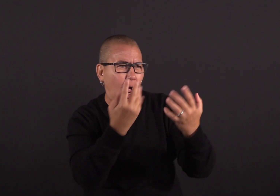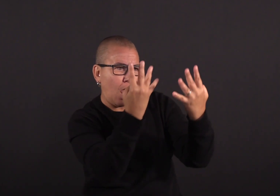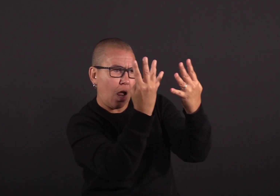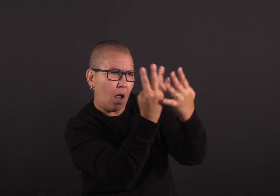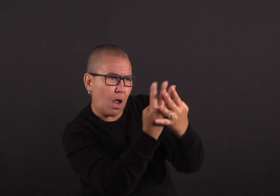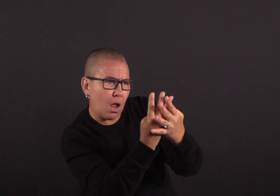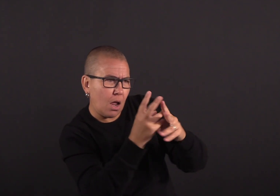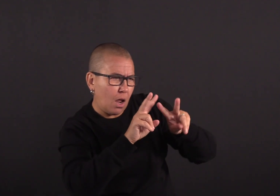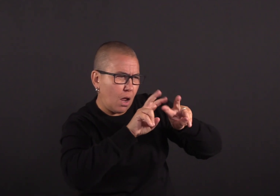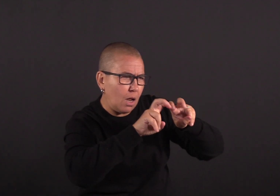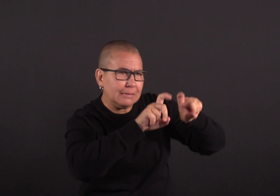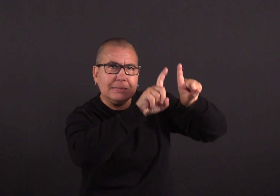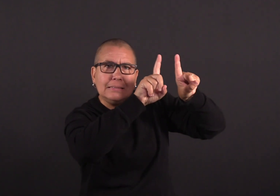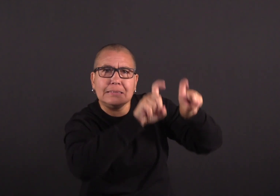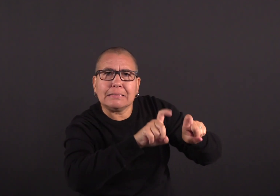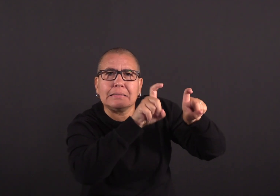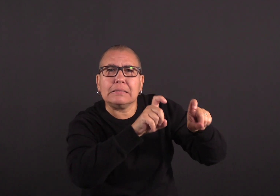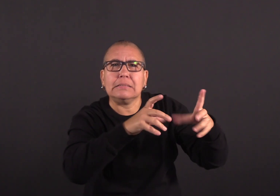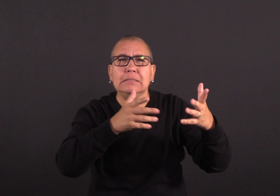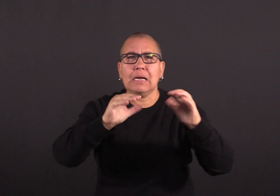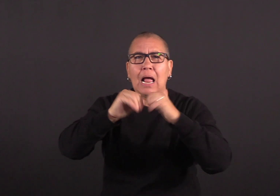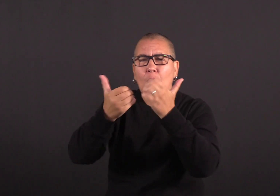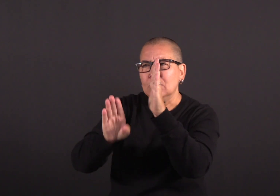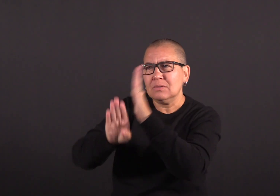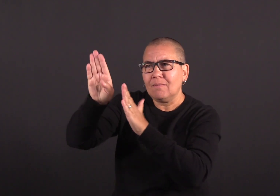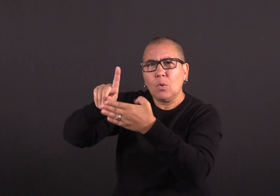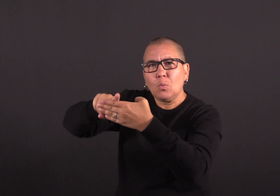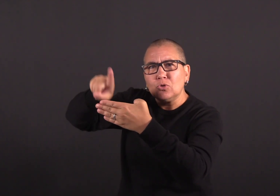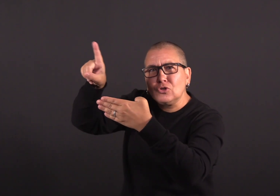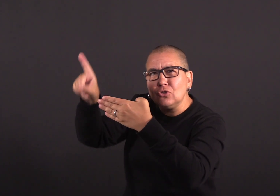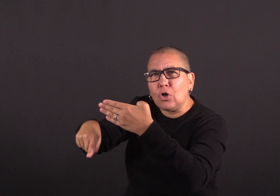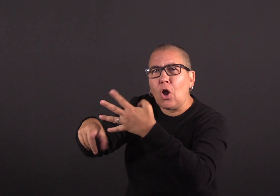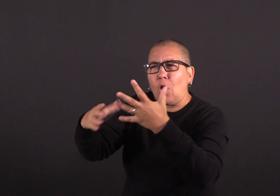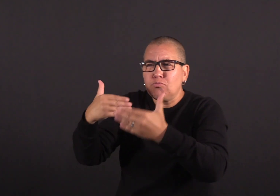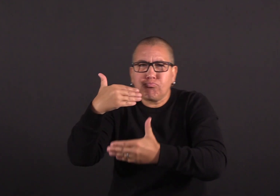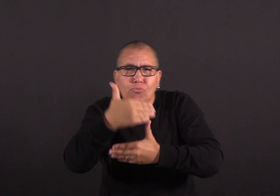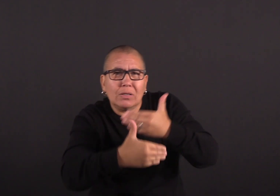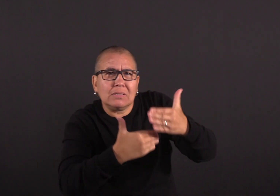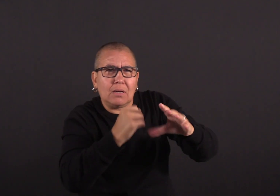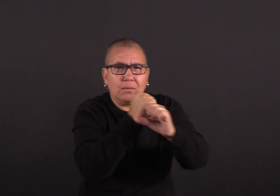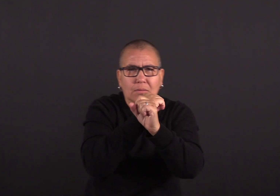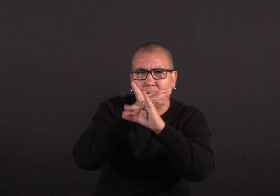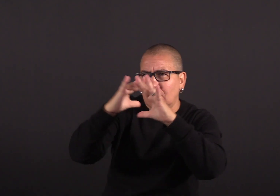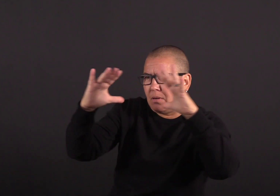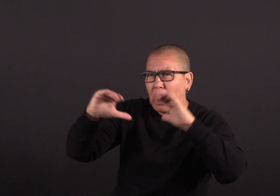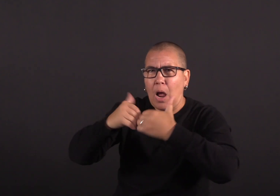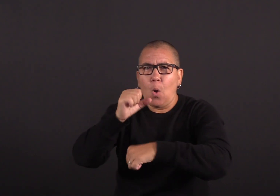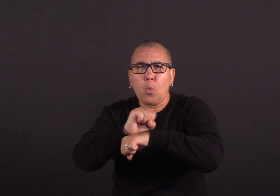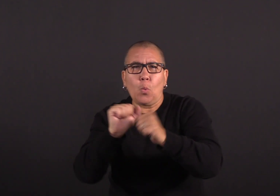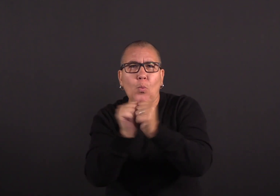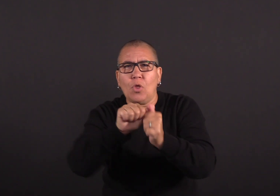conditions by validating testing methods, developing result and follow-up